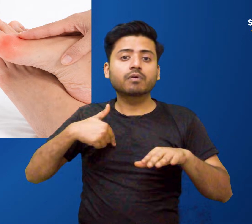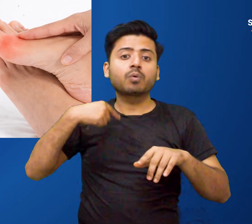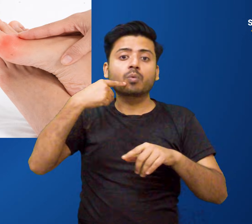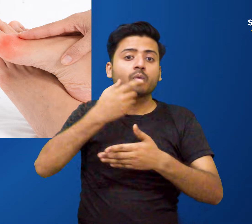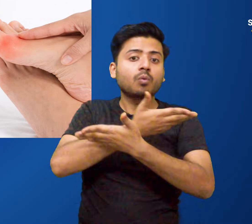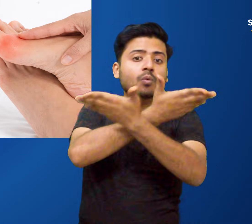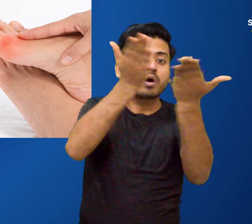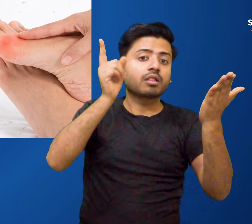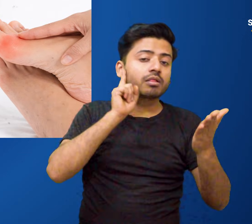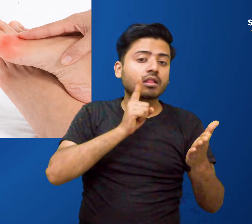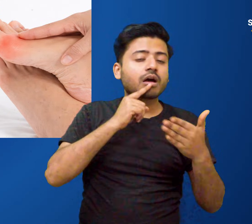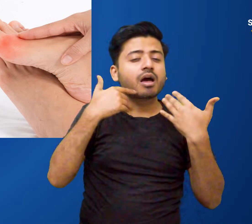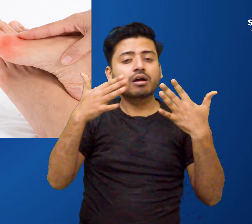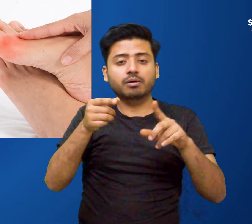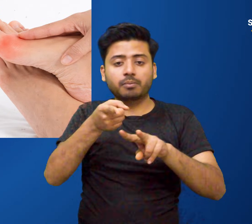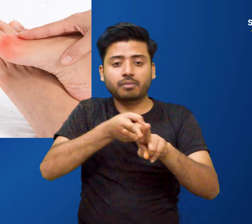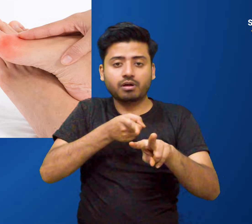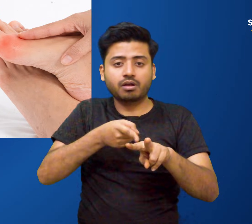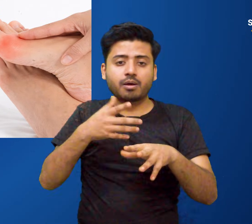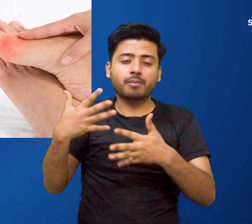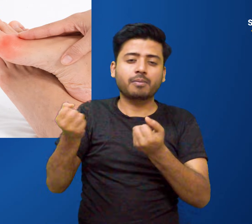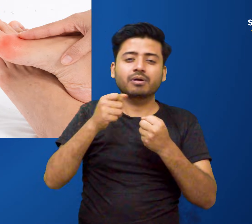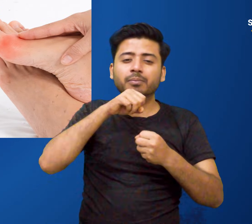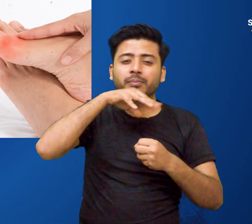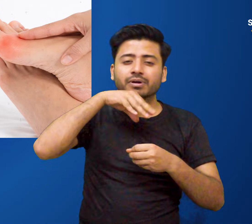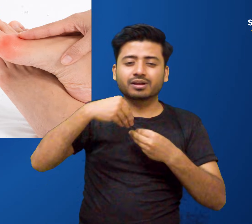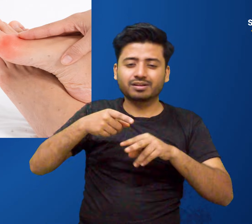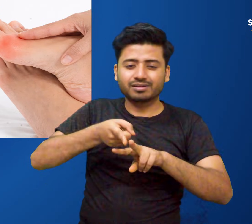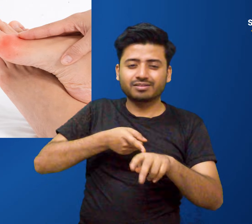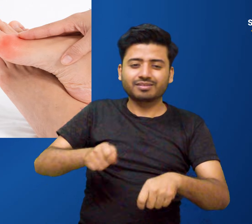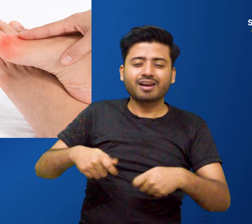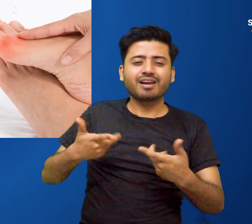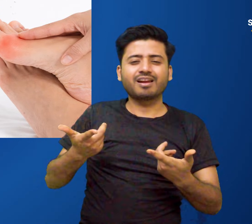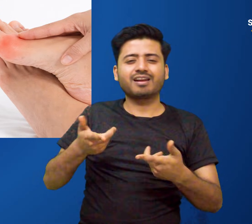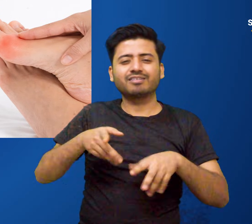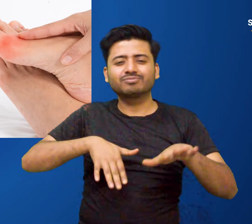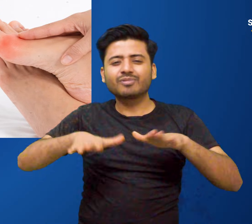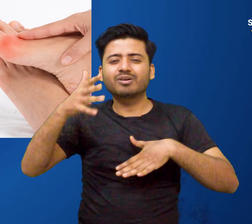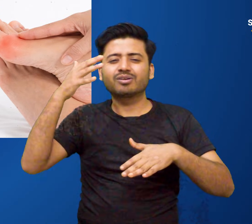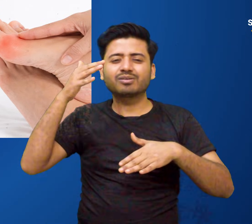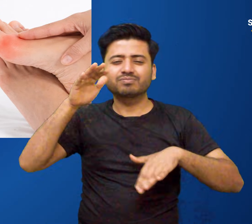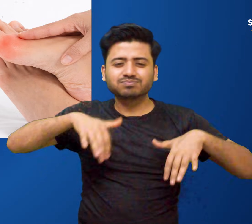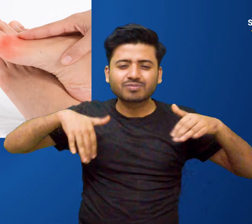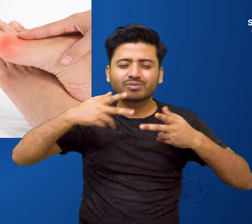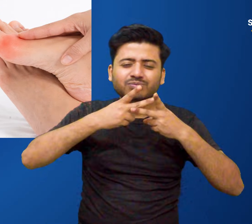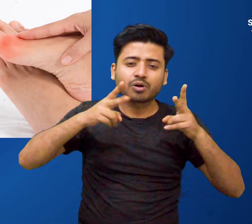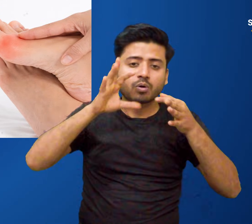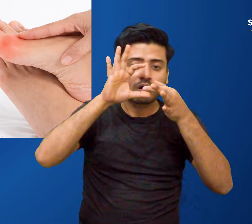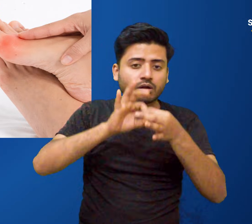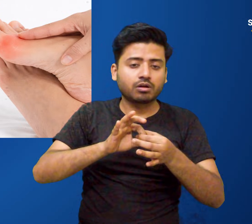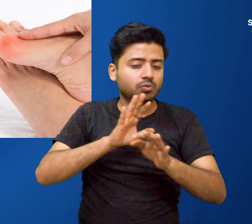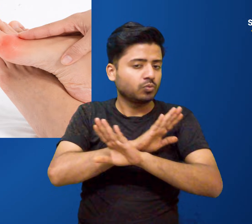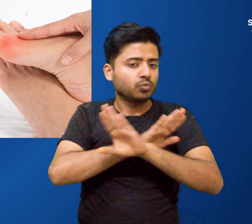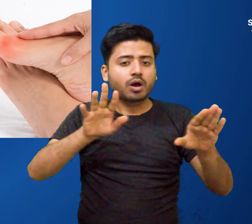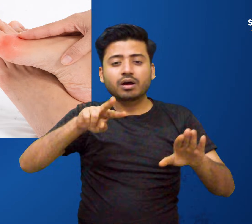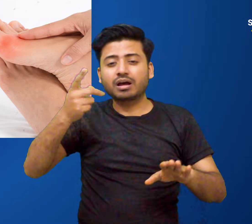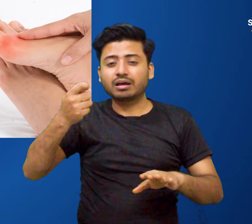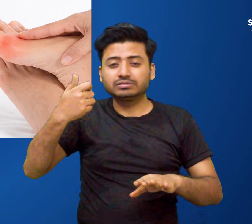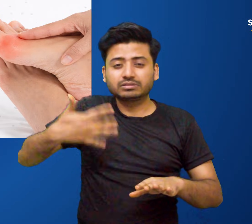one. Thick, high-quality soles. Ensure the sole is thick enough for shock absorption and only bends at the ball of the foot, not